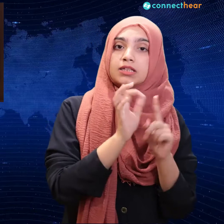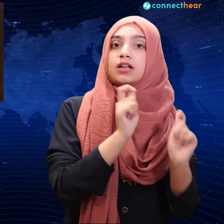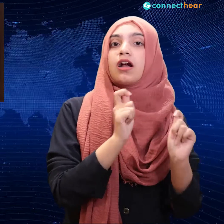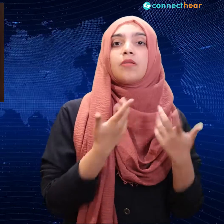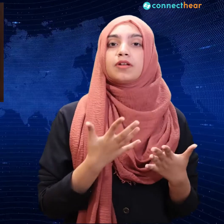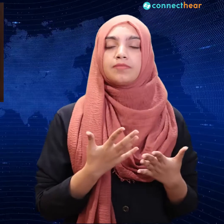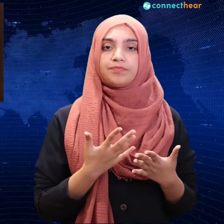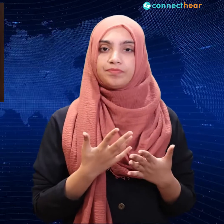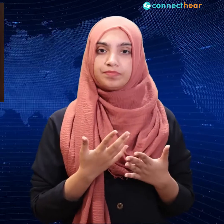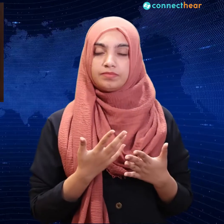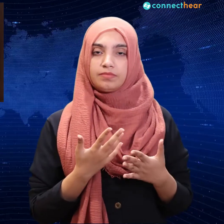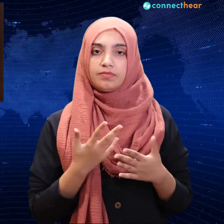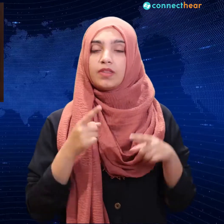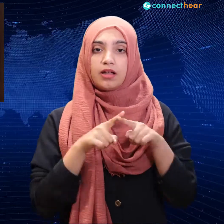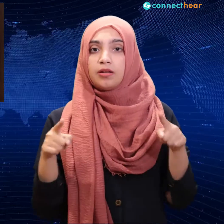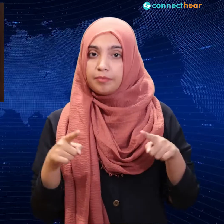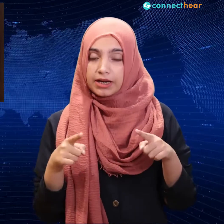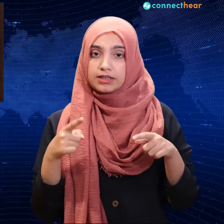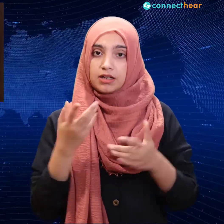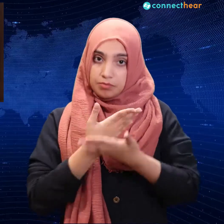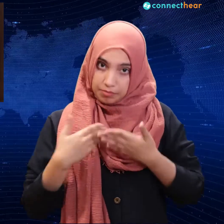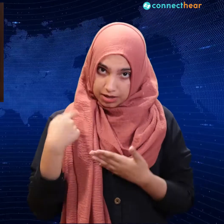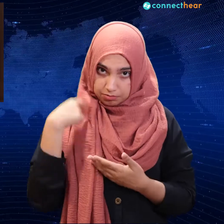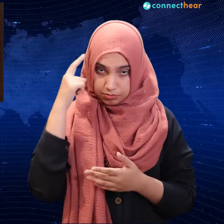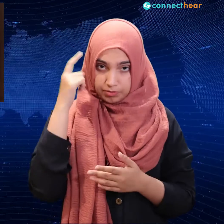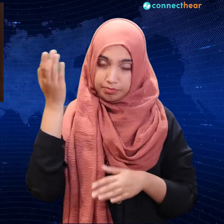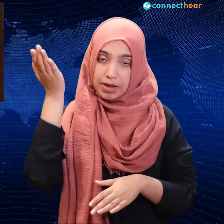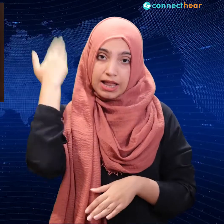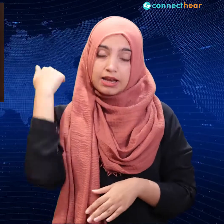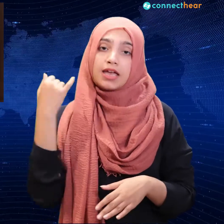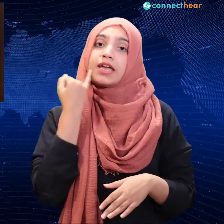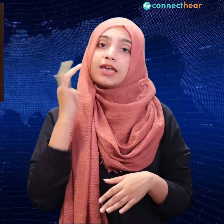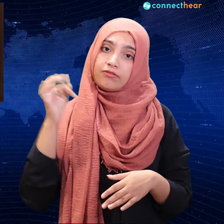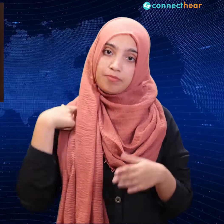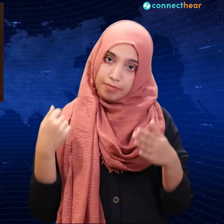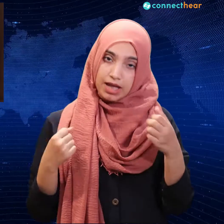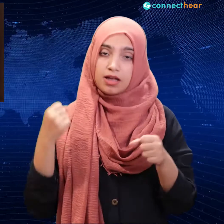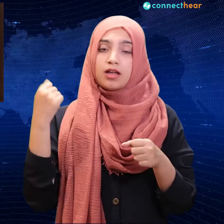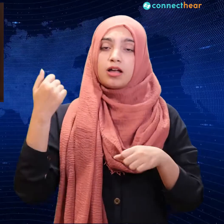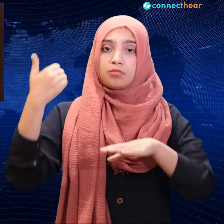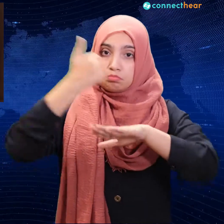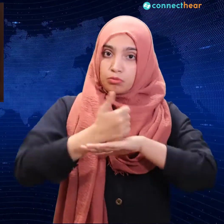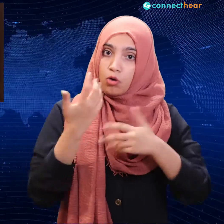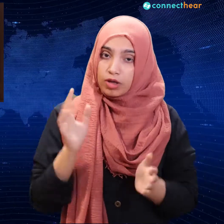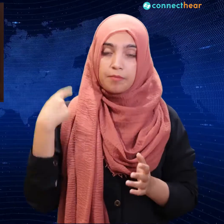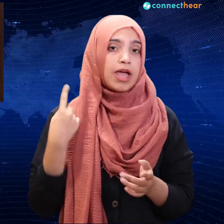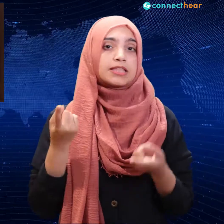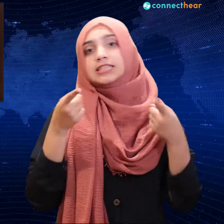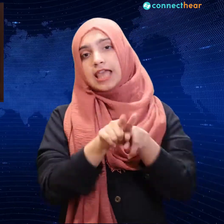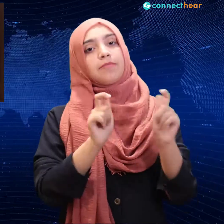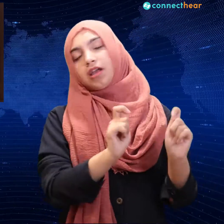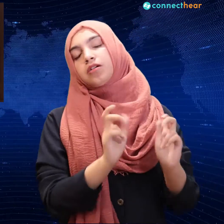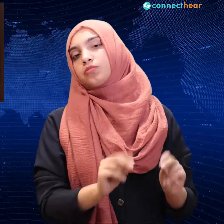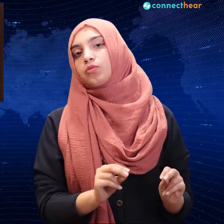US war in Afghanistan. Was I the Prime Minister? I would never have done that. Firstly, the same